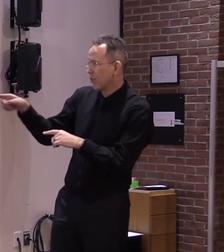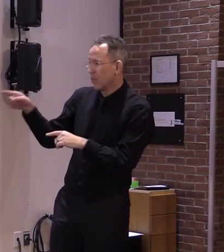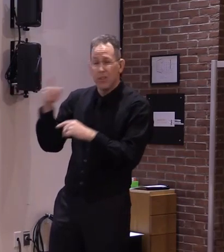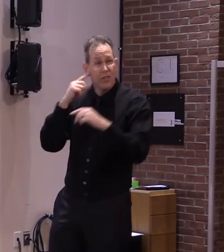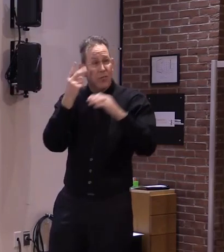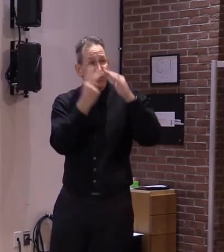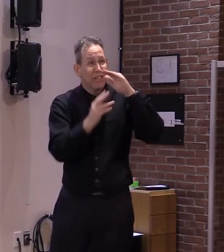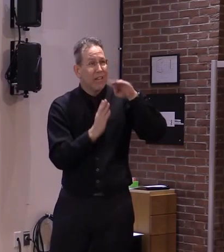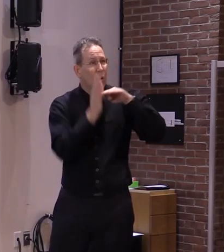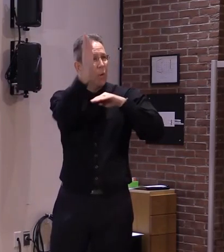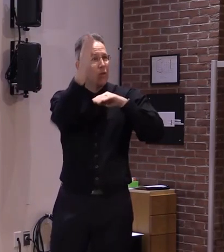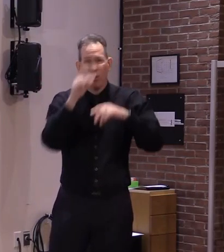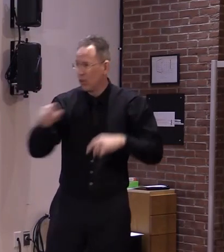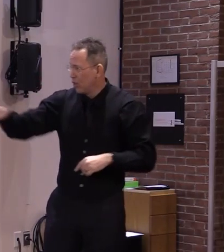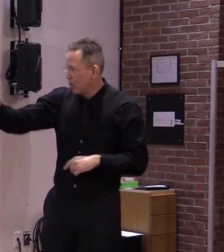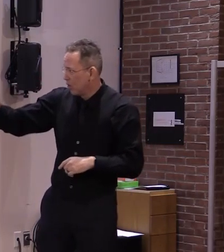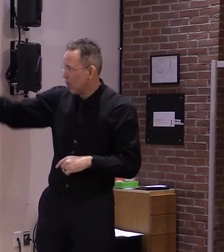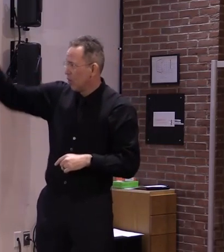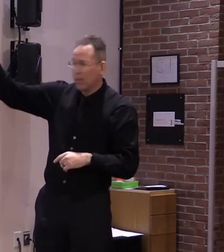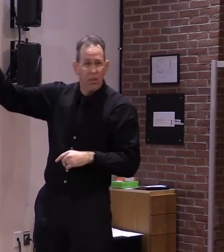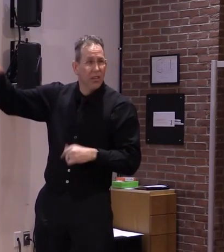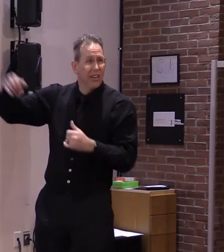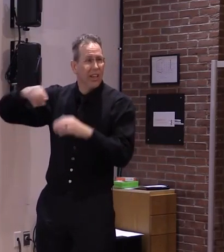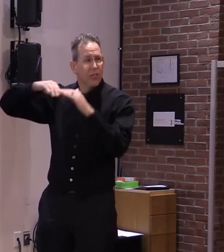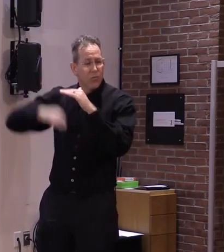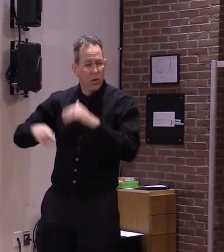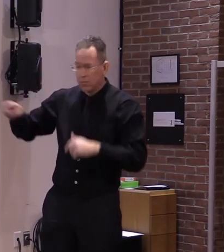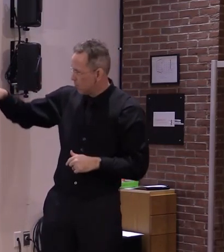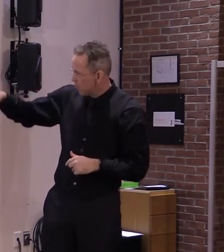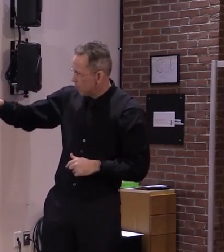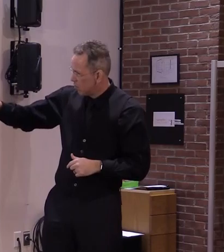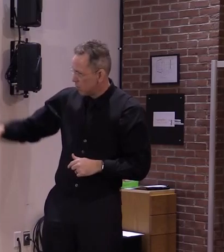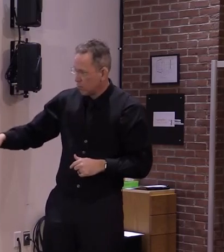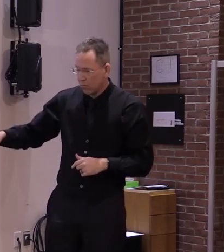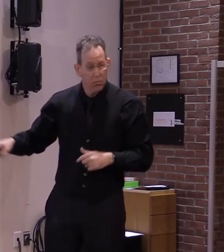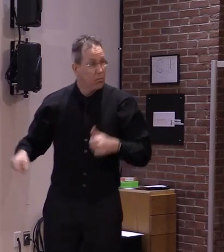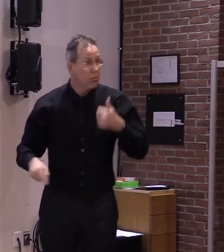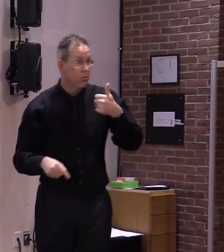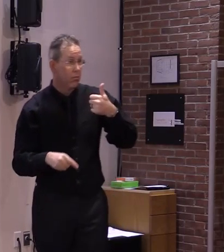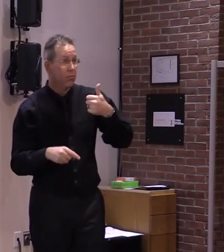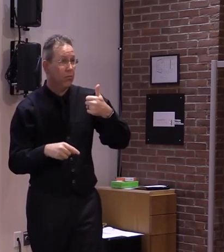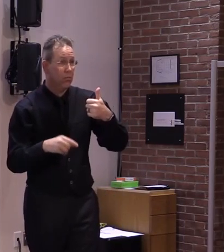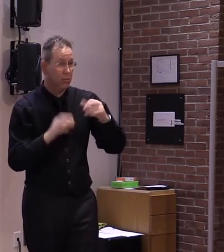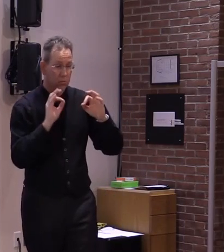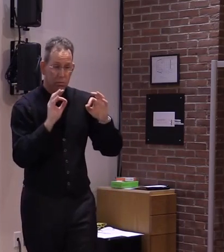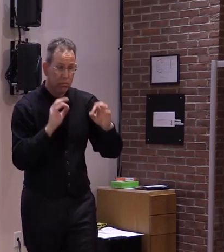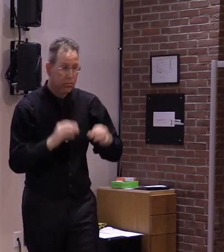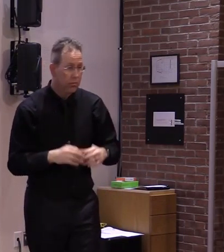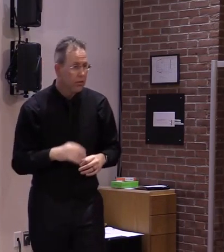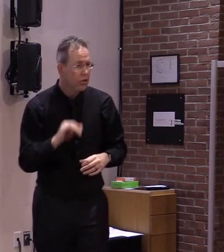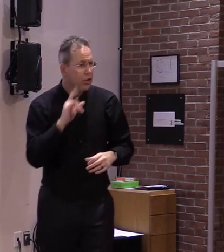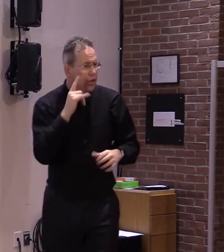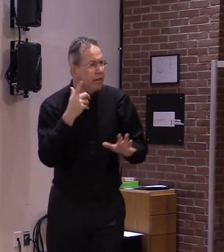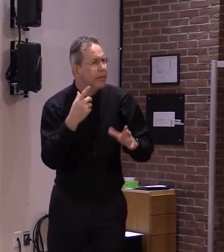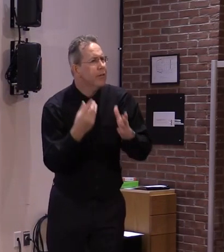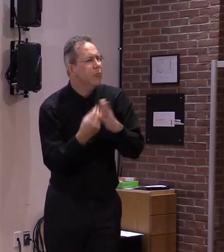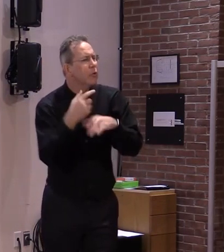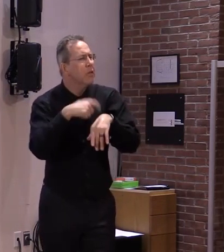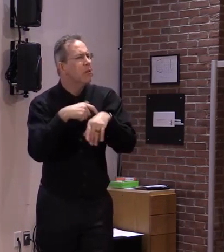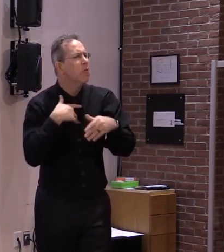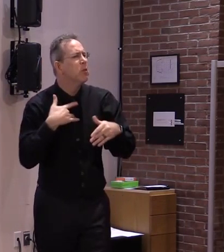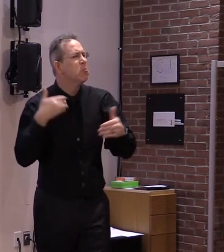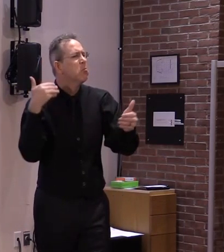you can see that we're also reporting fewer cases than we did back during the spring peak as well. Comparing the